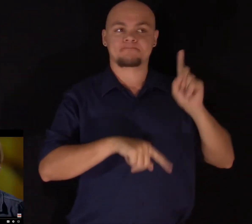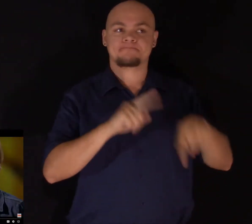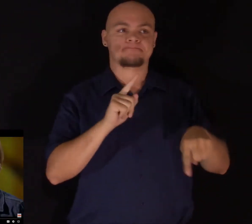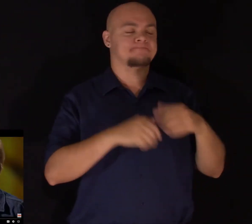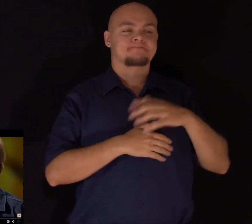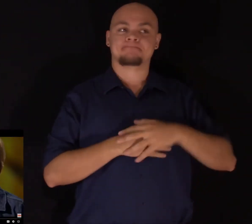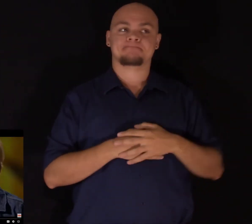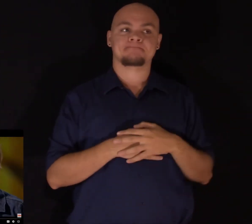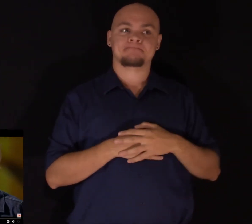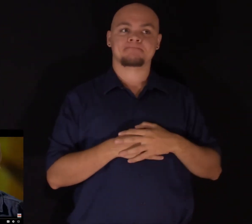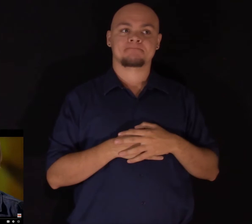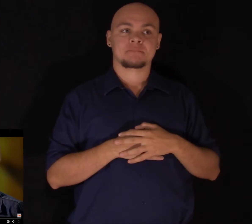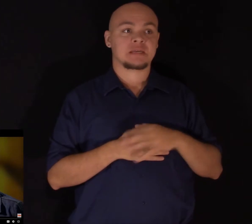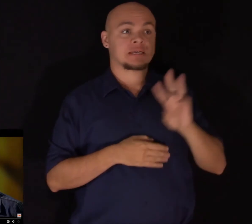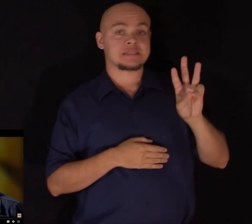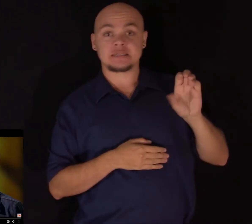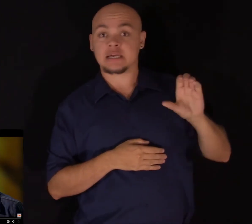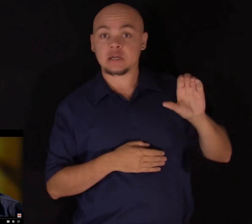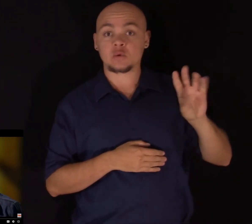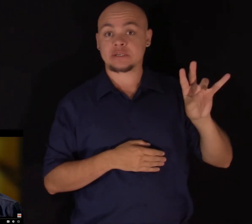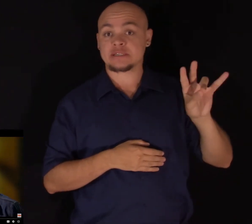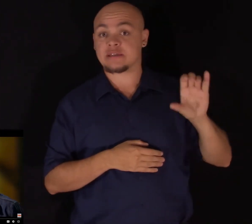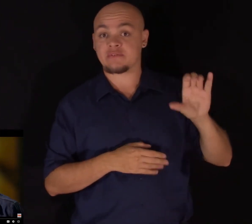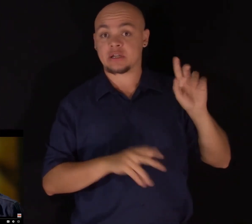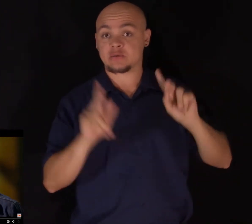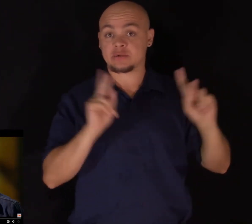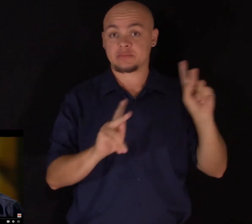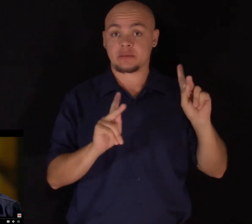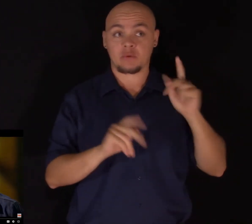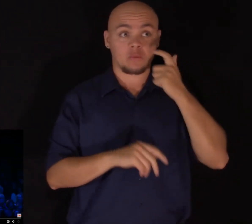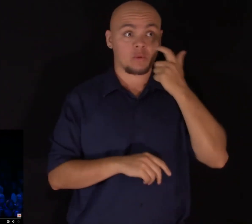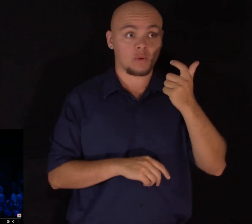talking about 600, 700 people."